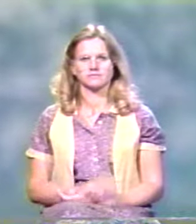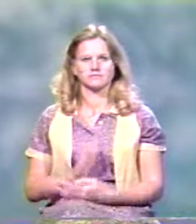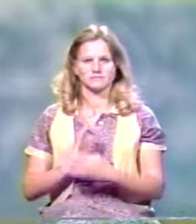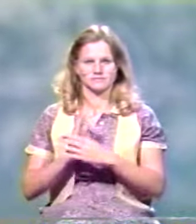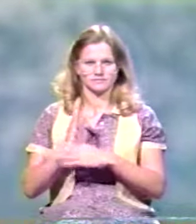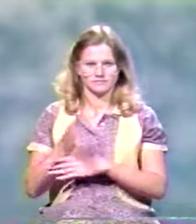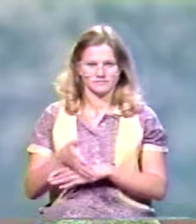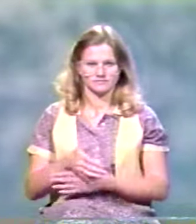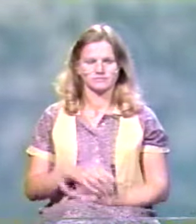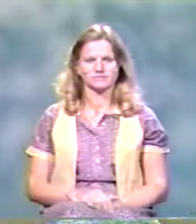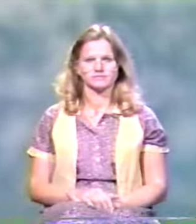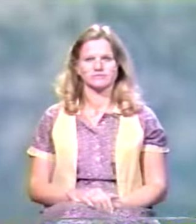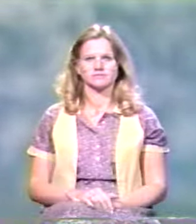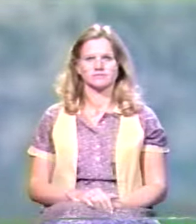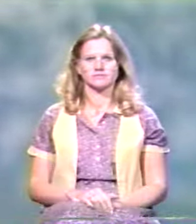After. Rain.